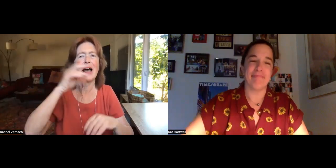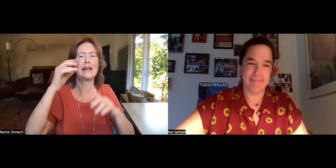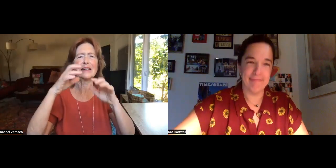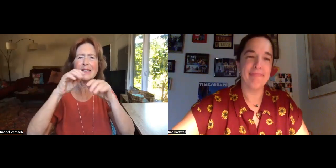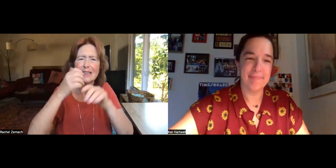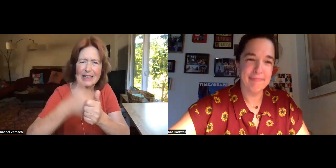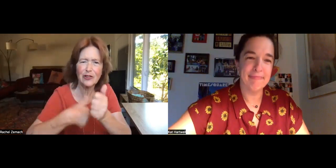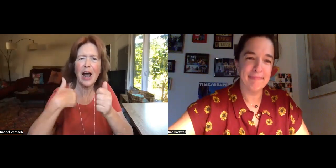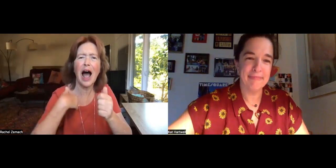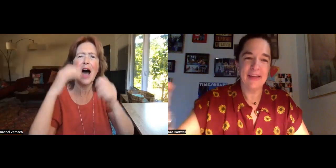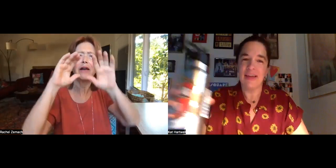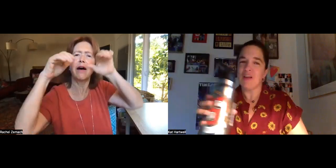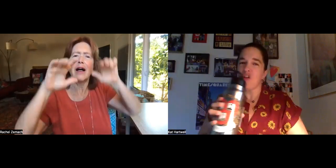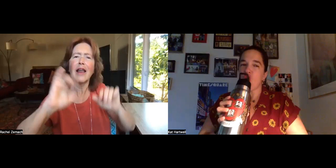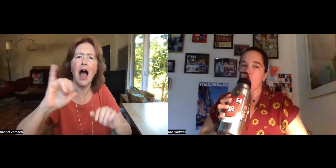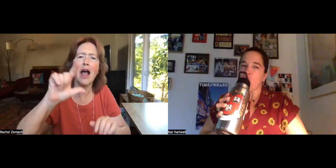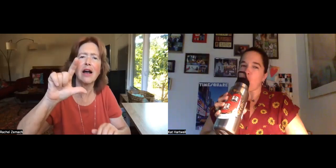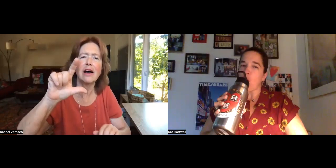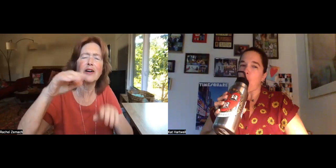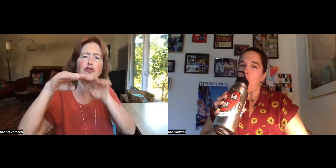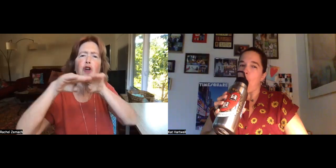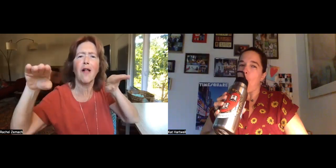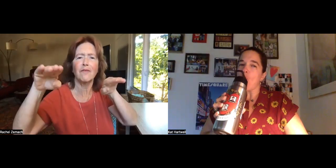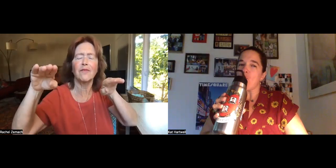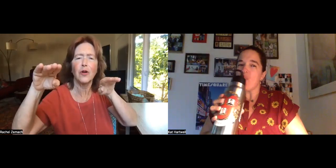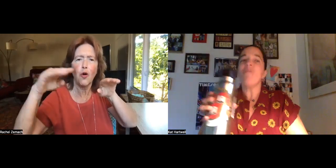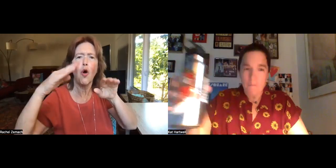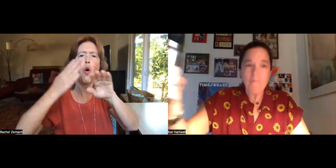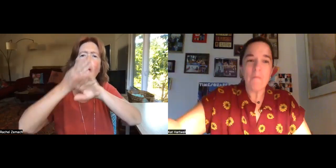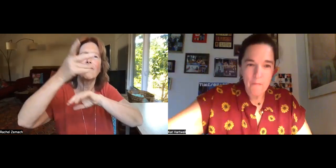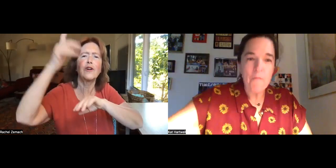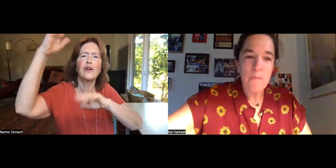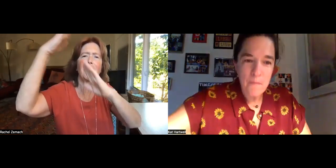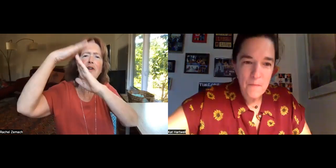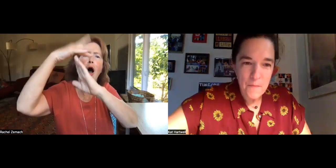and each had like shirt over the top.